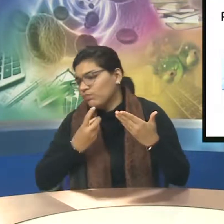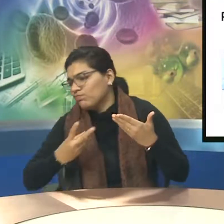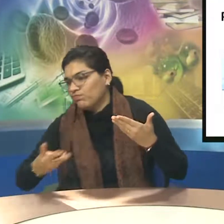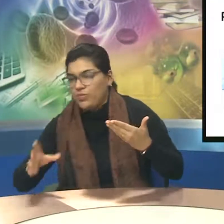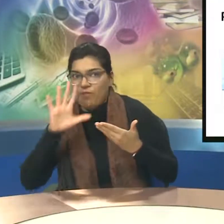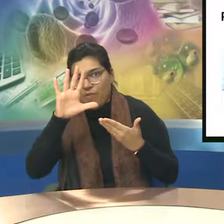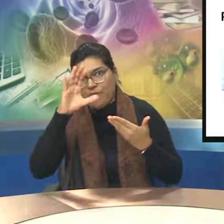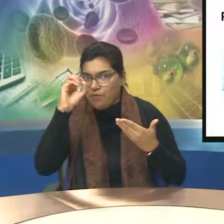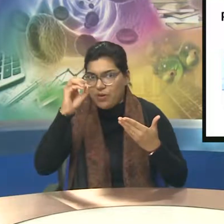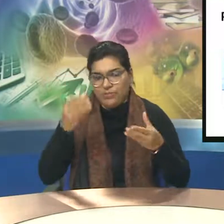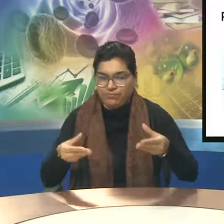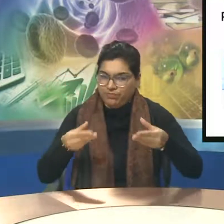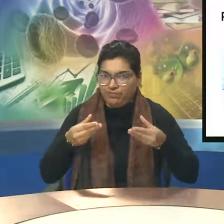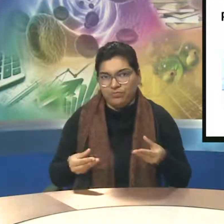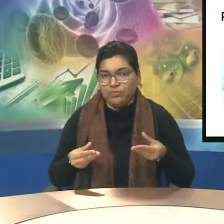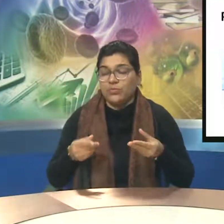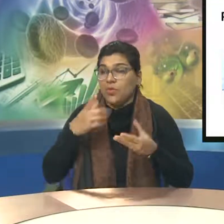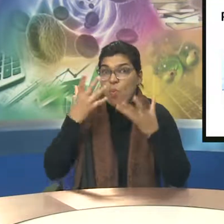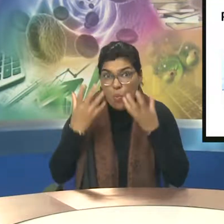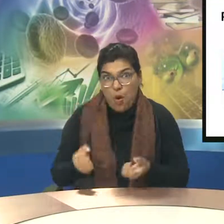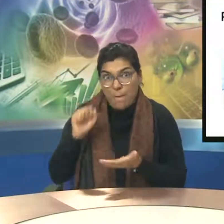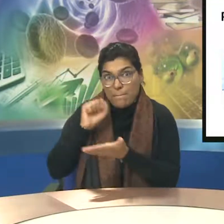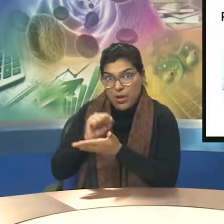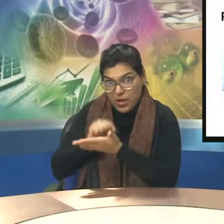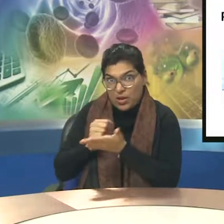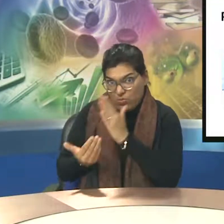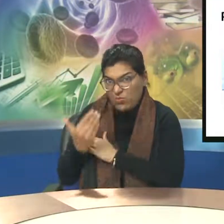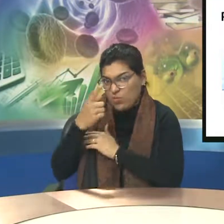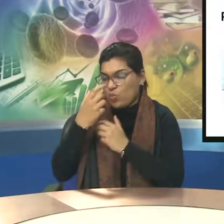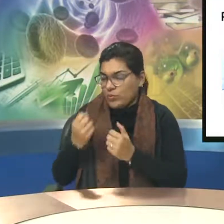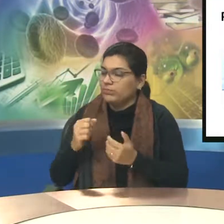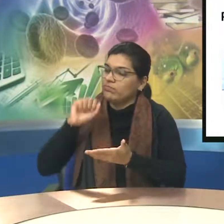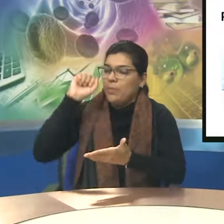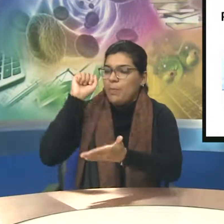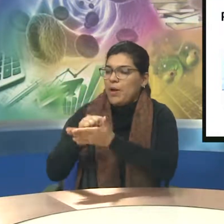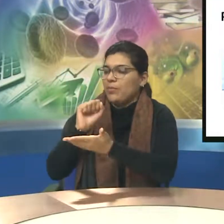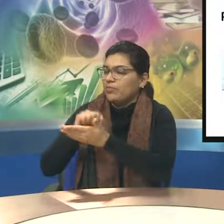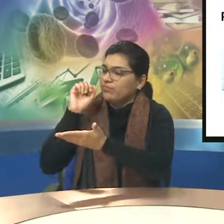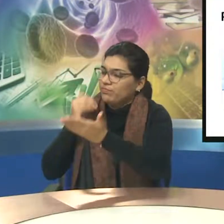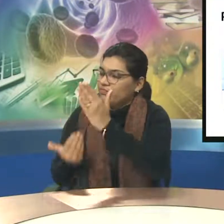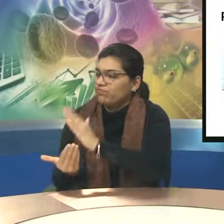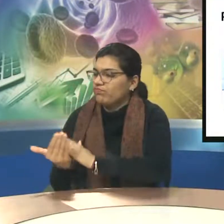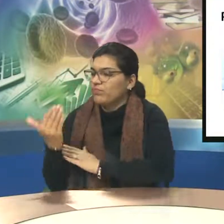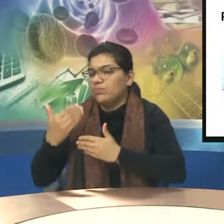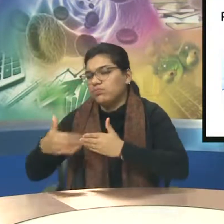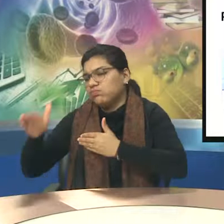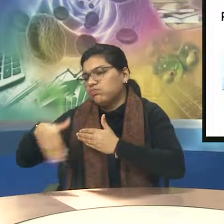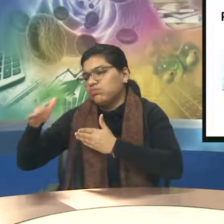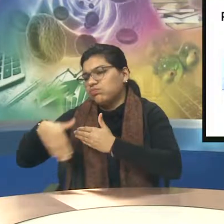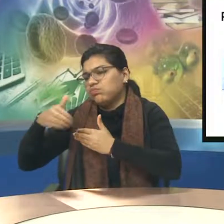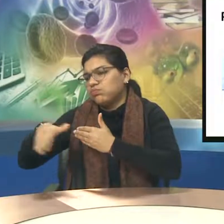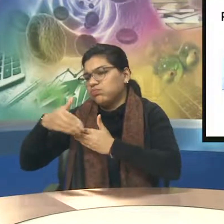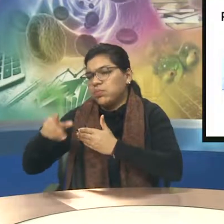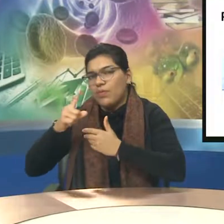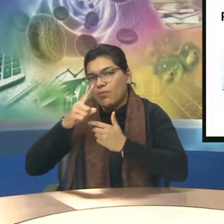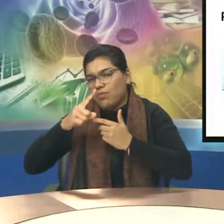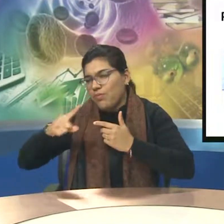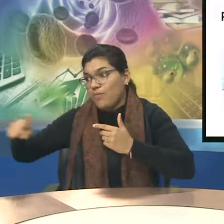particular number of the page which is appear when we use